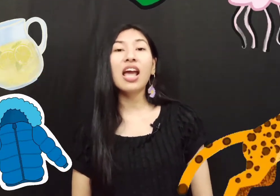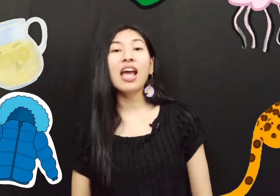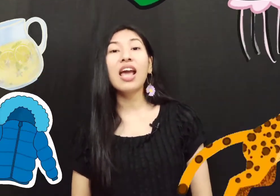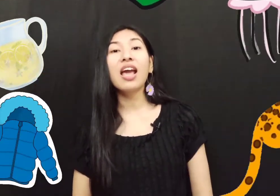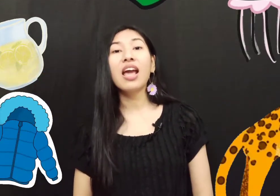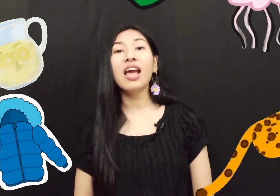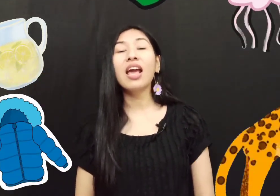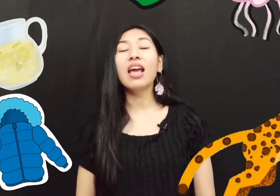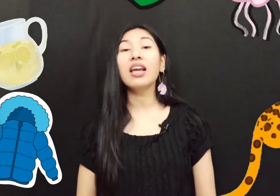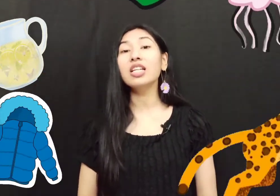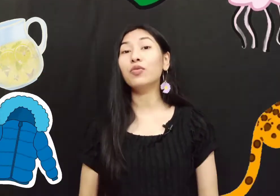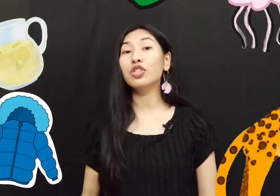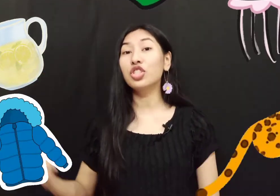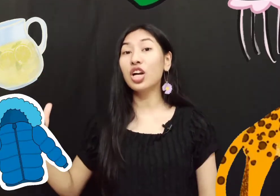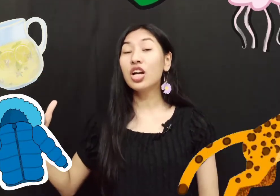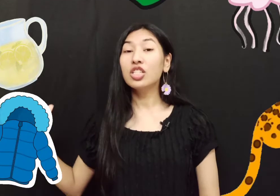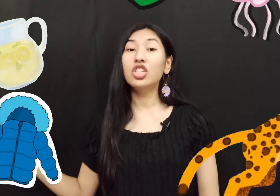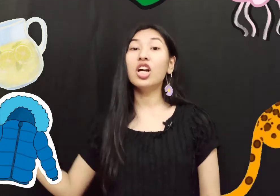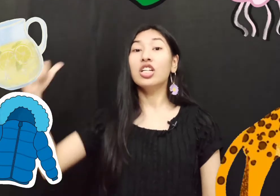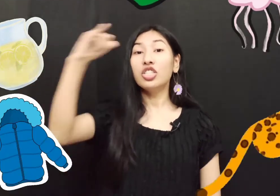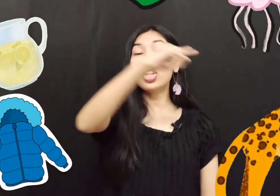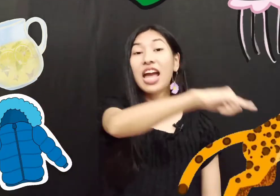J is for jet.